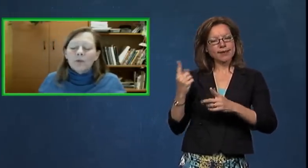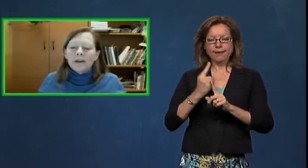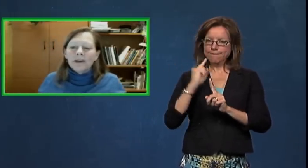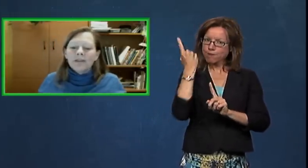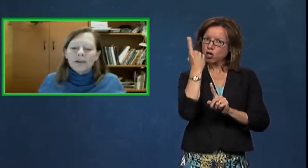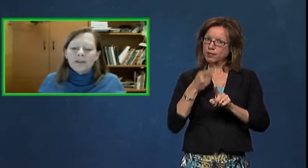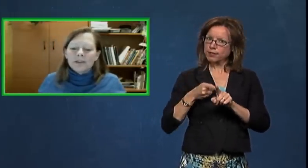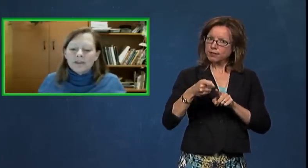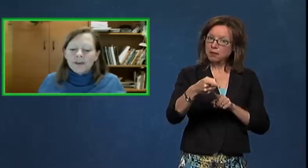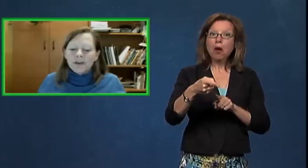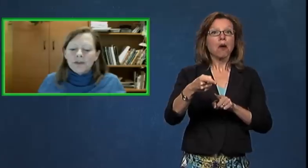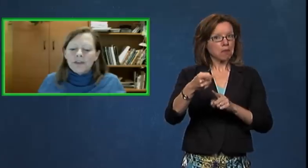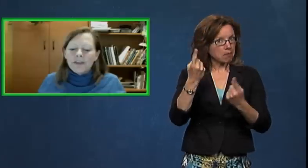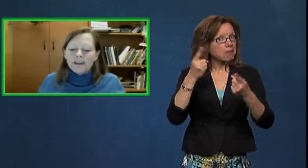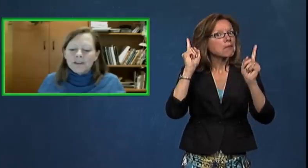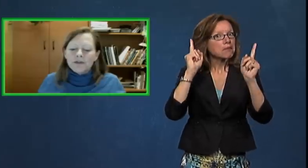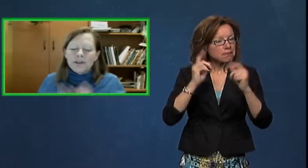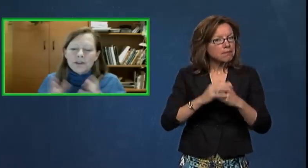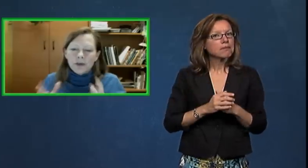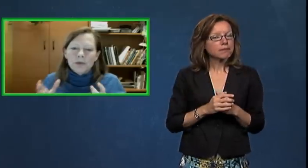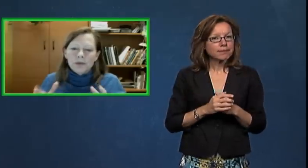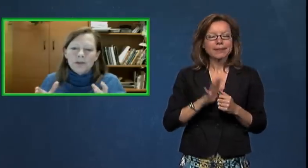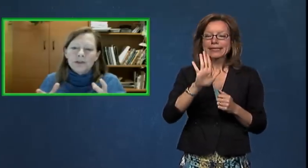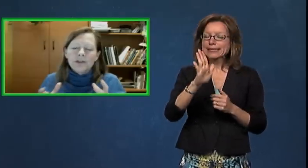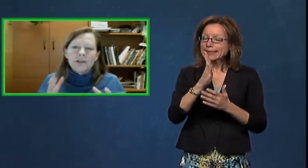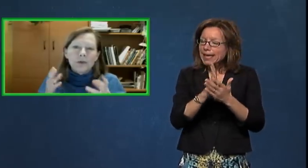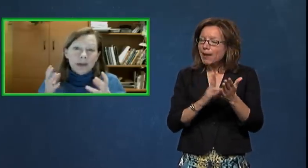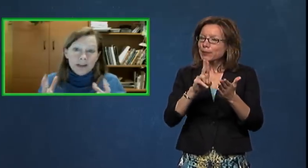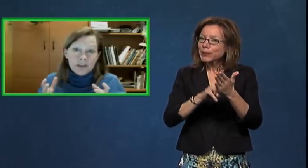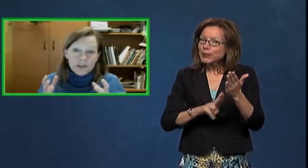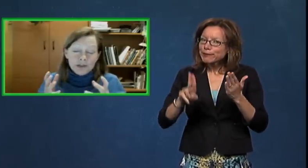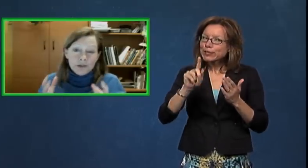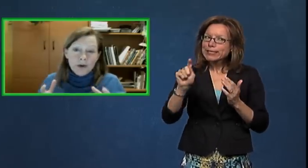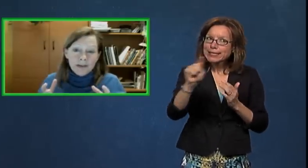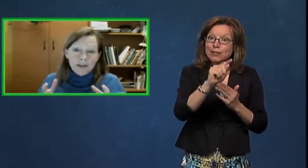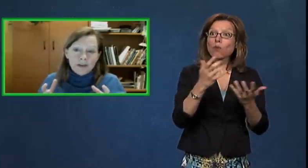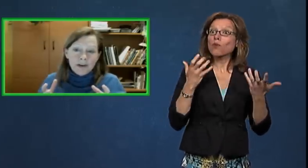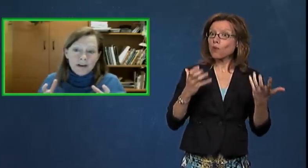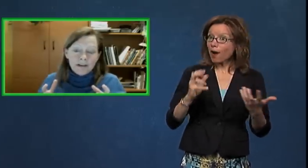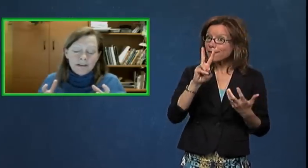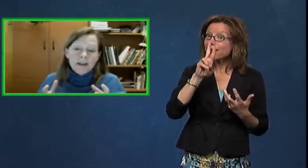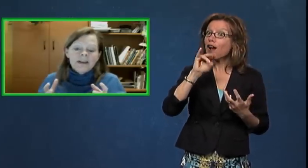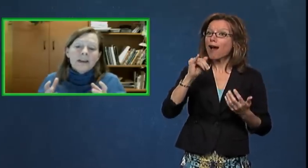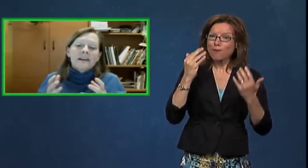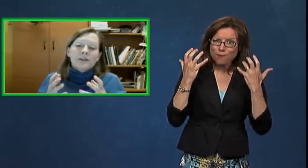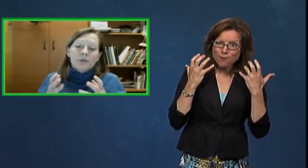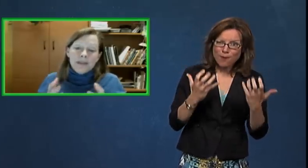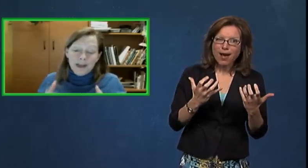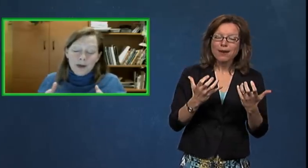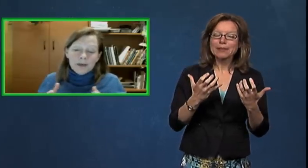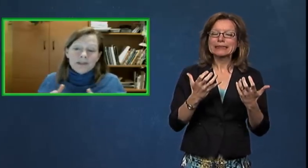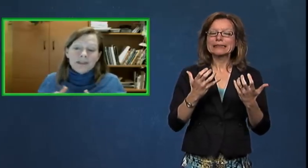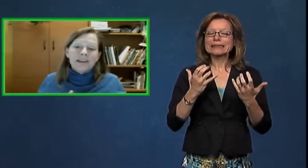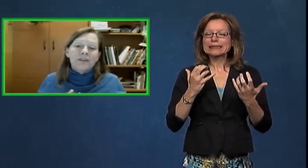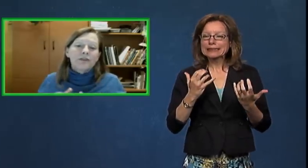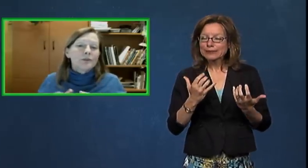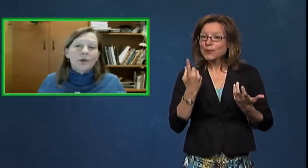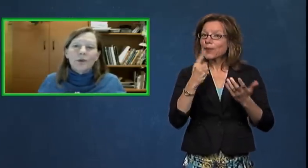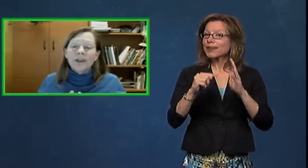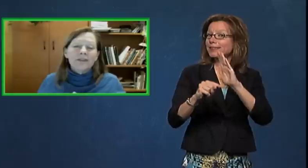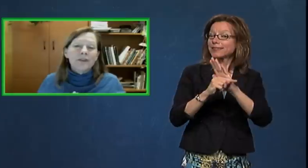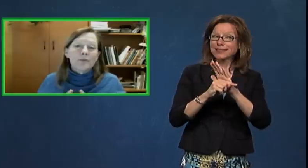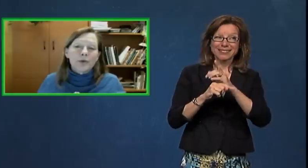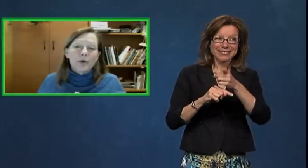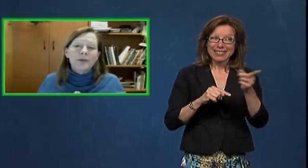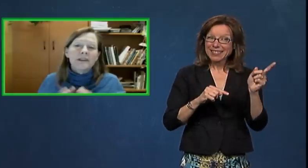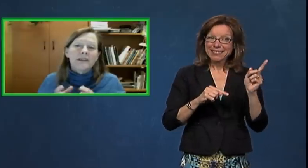think one of the difficult things for some universities who are anxious to try VRI to accept is that if you don't